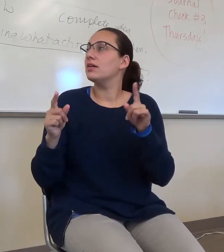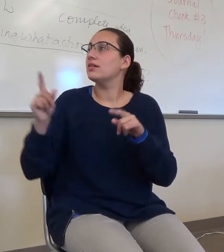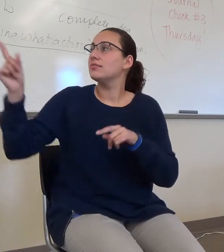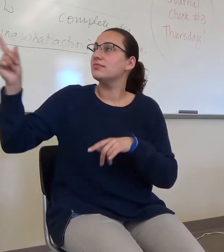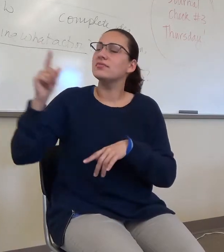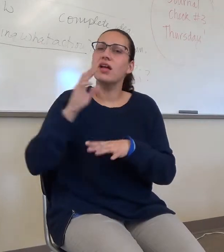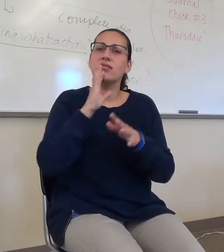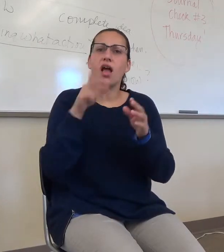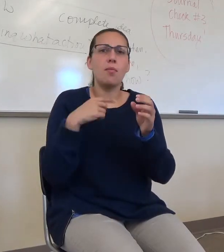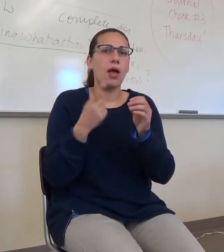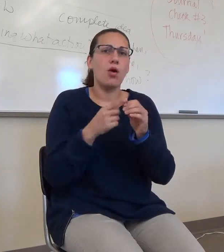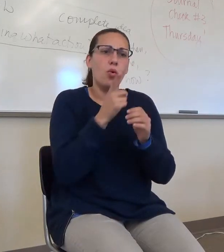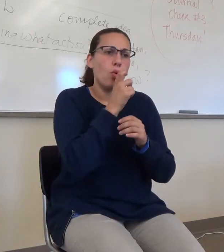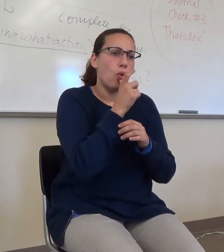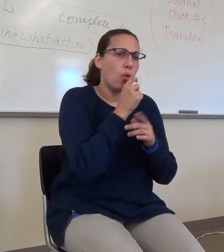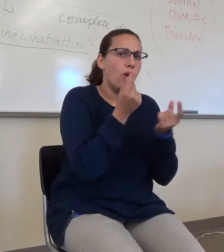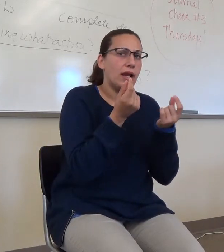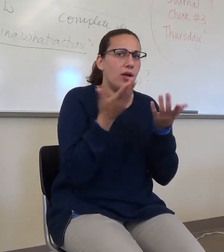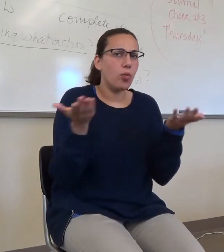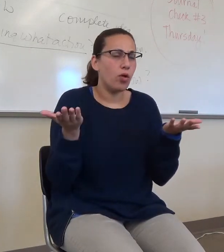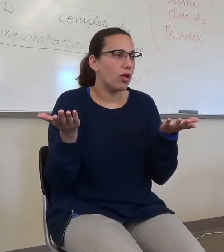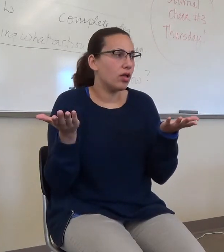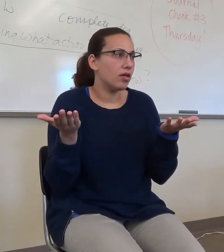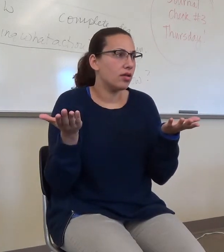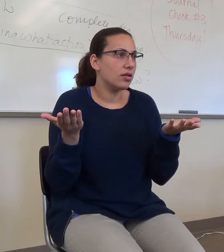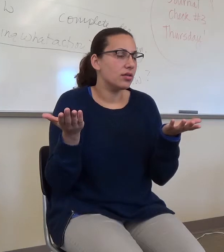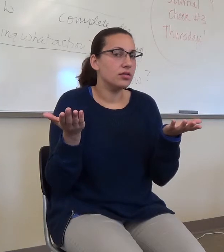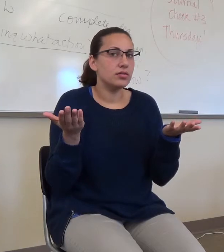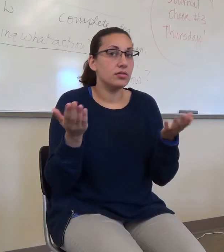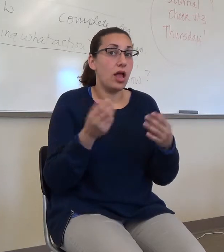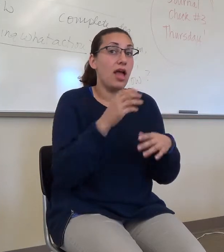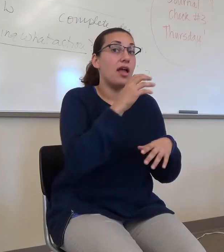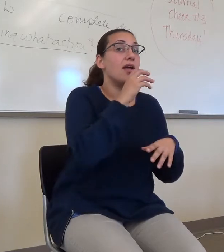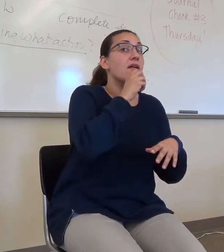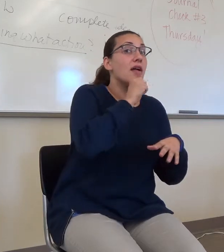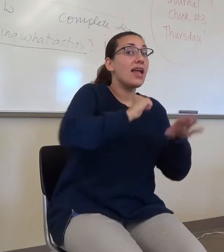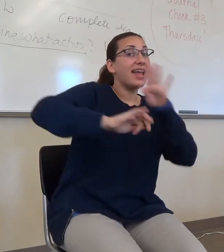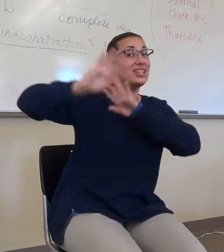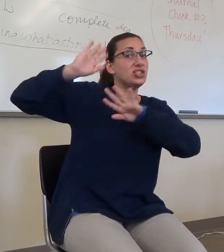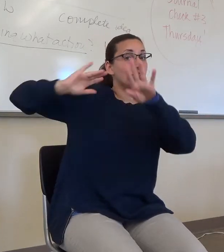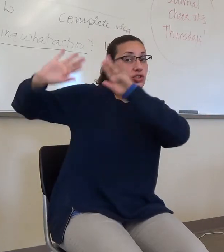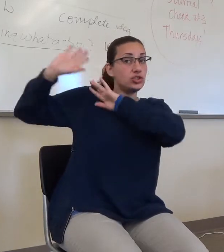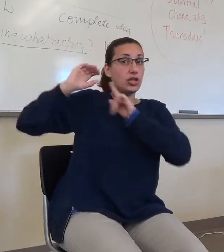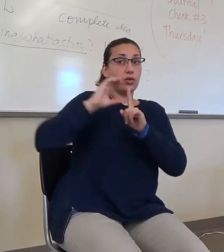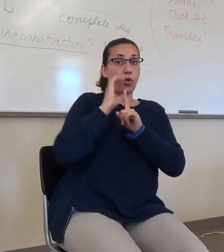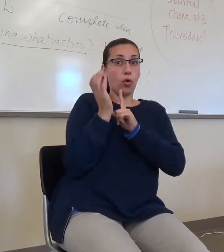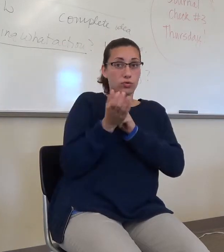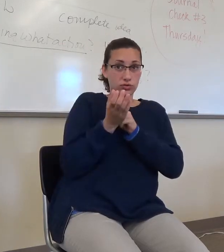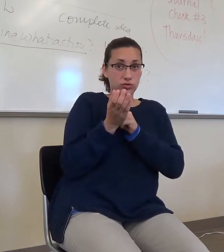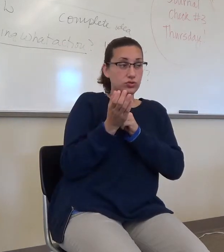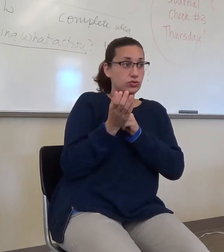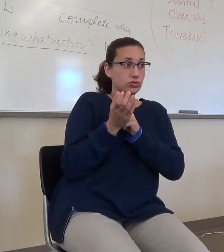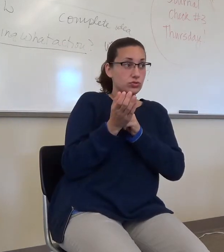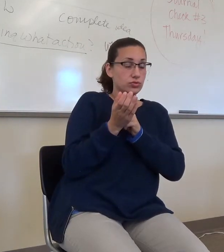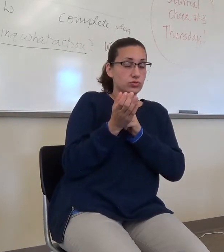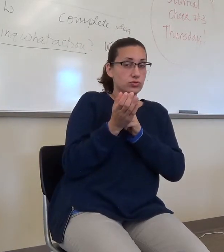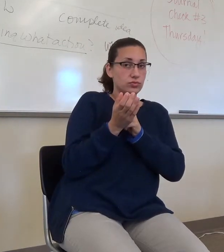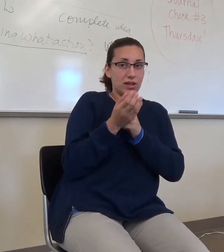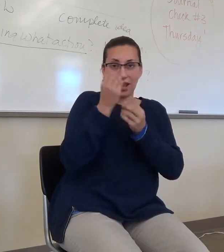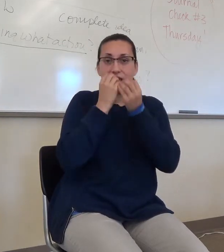Who did what? What, Sam? Ancient Yeah, cultures ancient cultures. used cannibalism Good, for